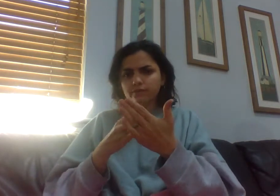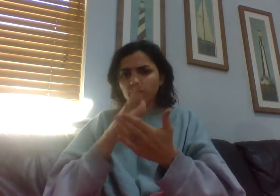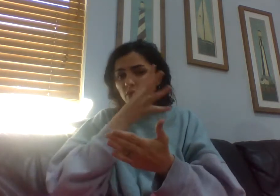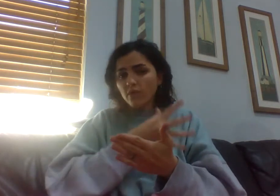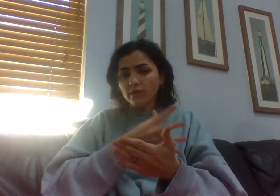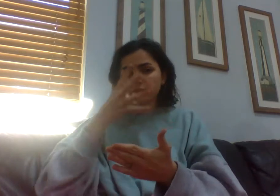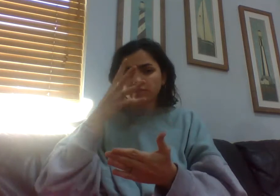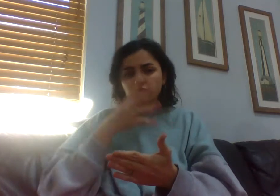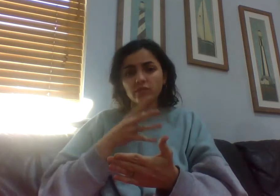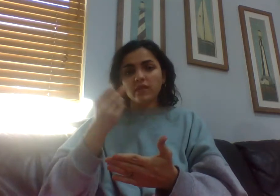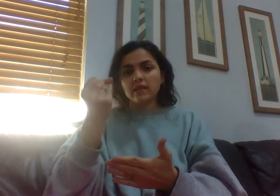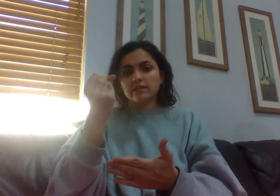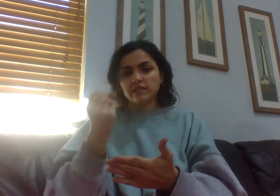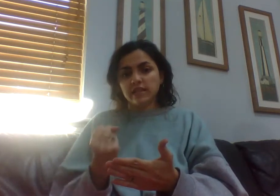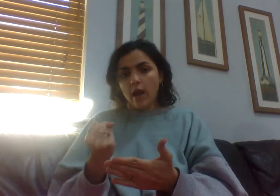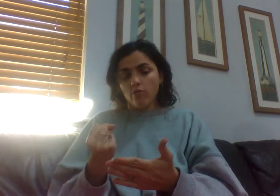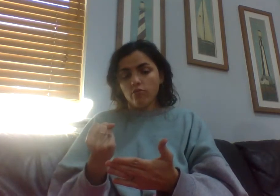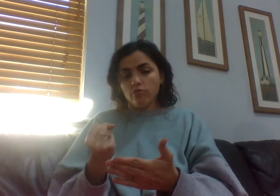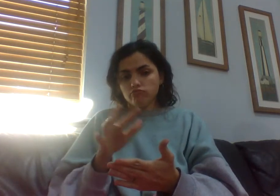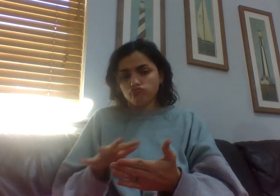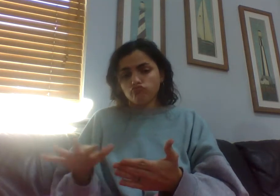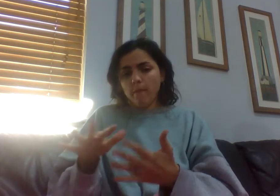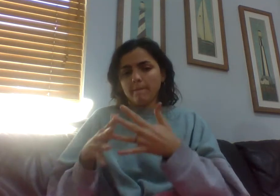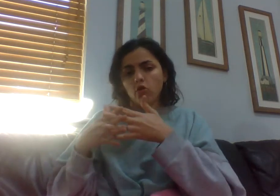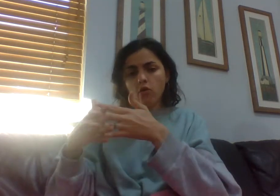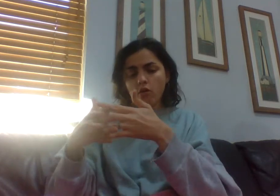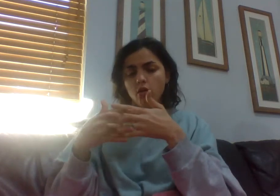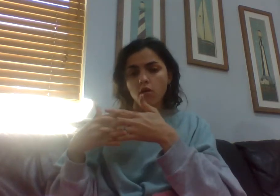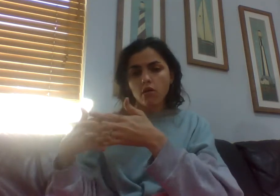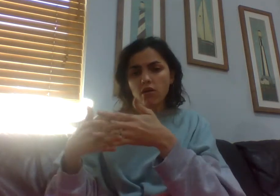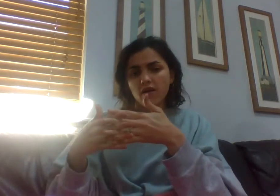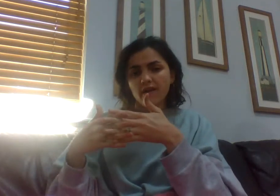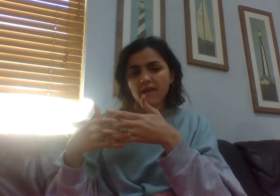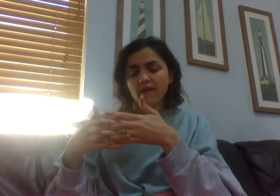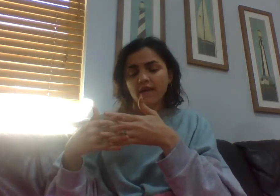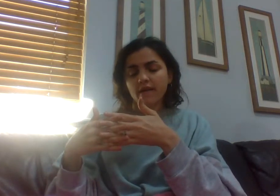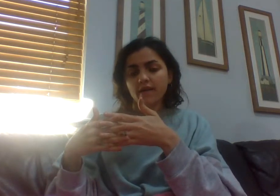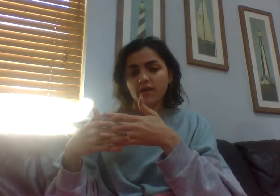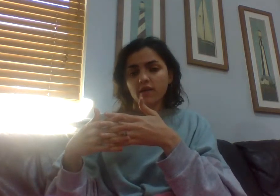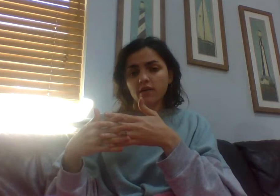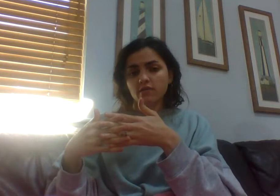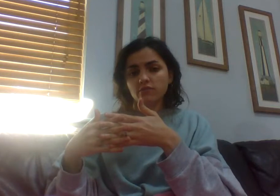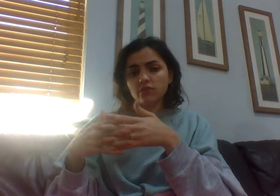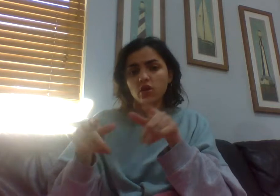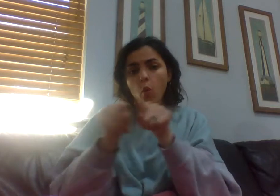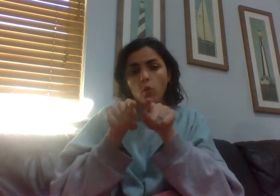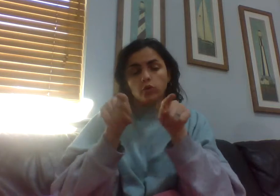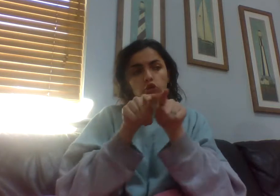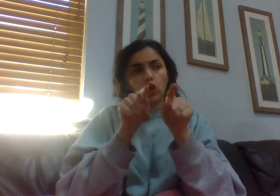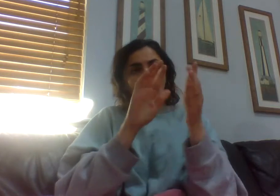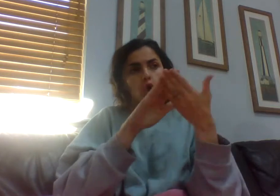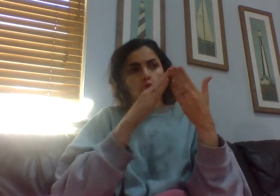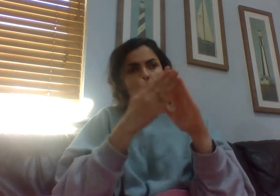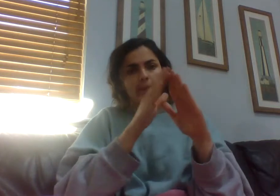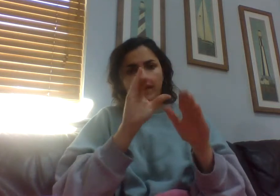rural Southern America and urban centers in the northern part of the United States, which leads us to